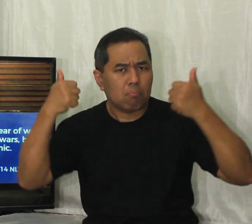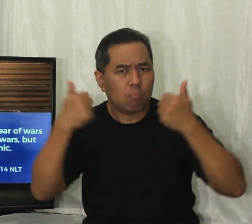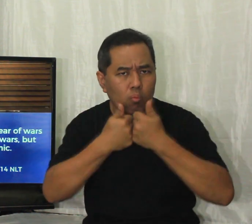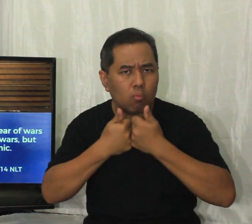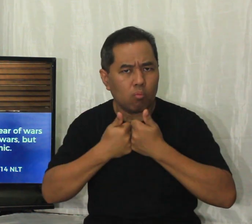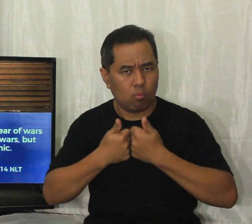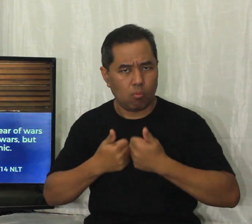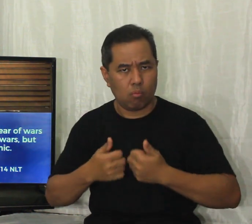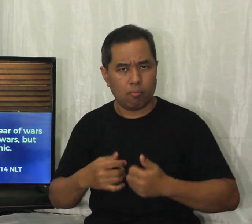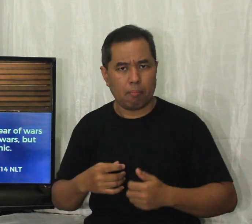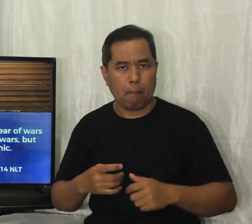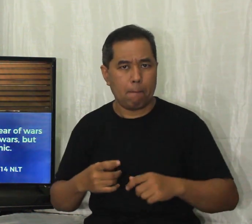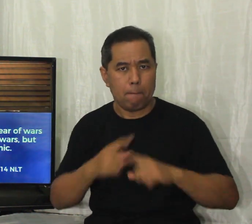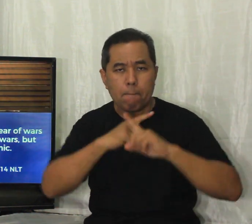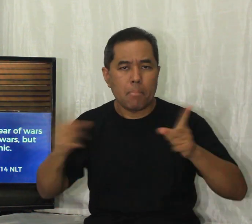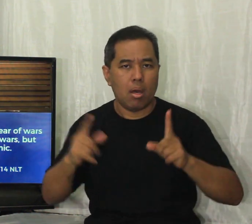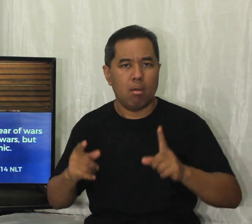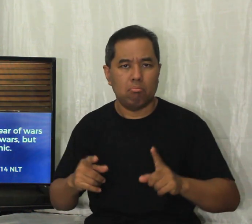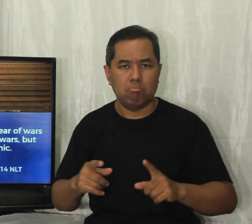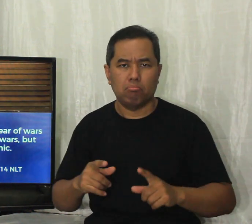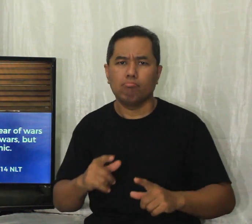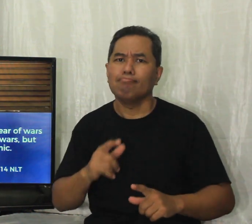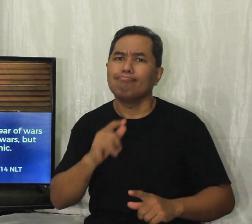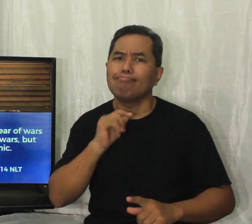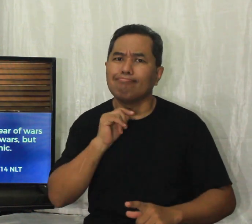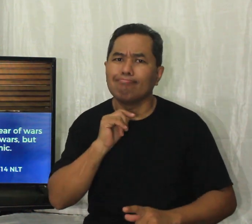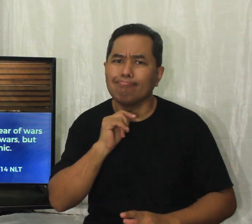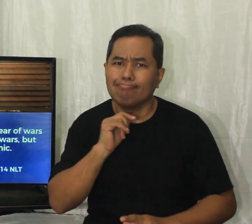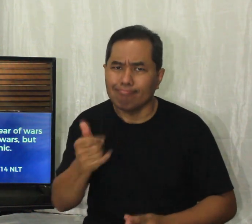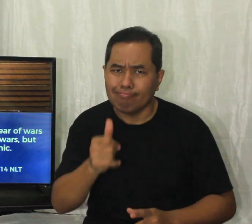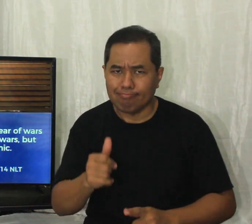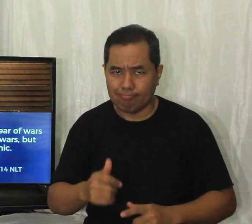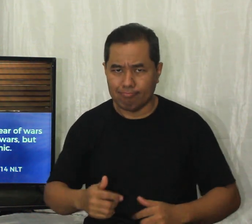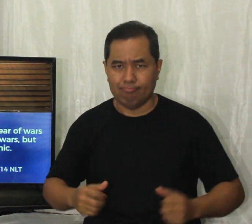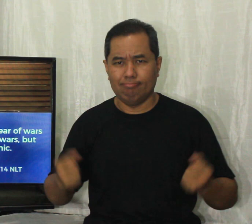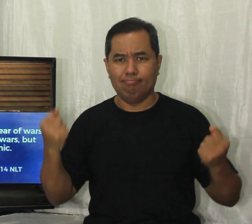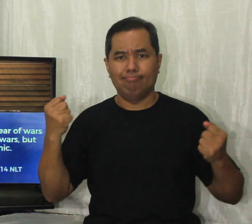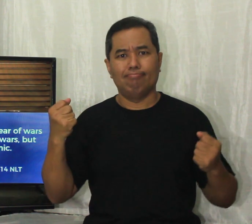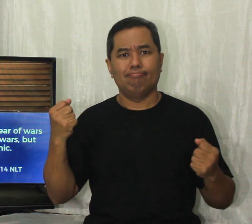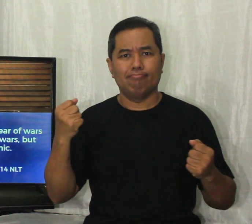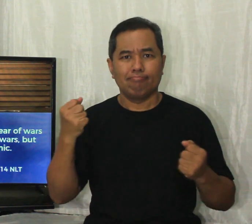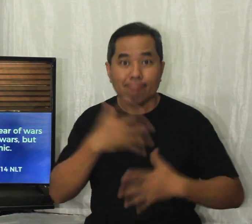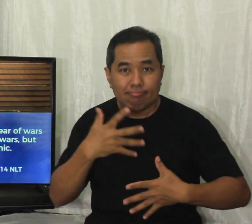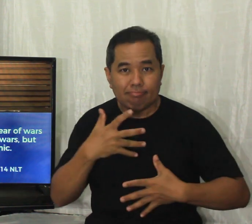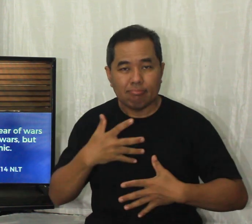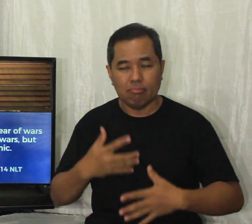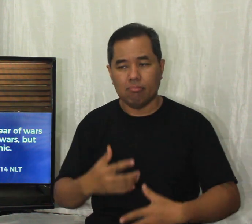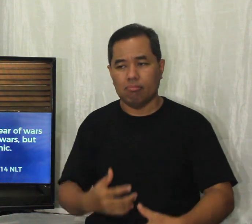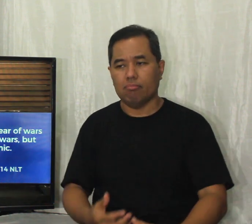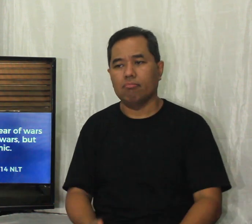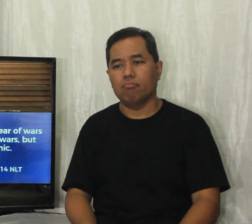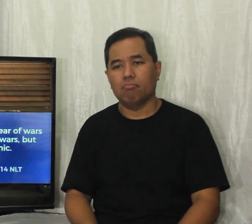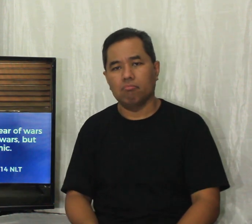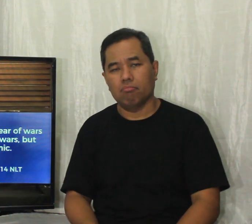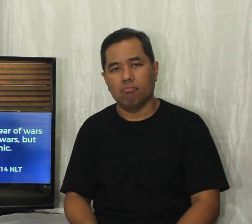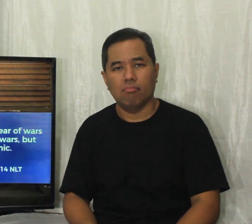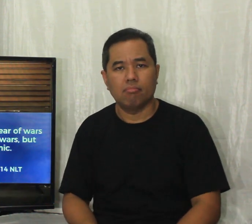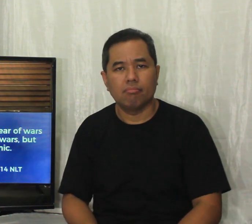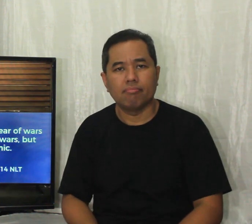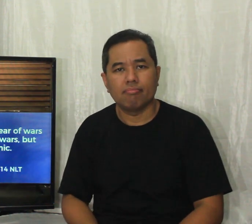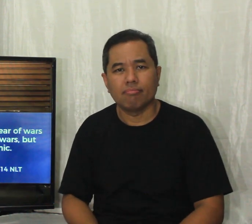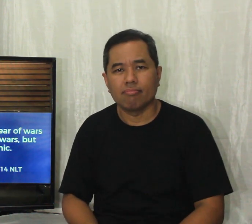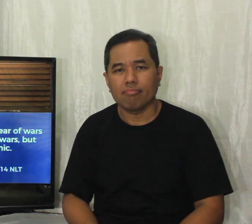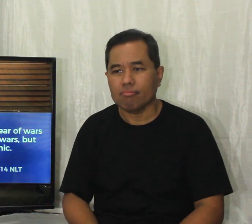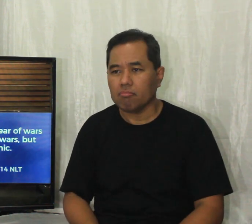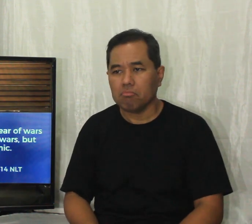but don't panic. So again, first century, he was anticipating this. Now, wars have always been happening